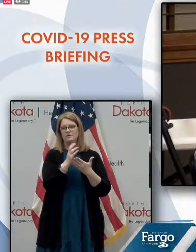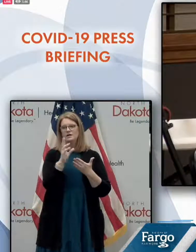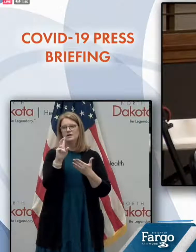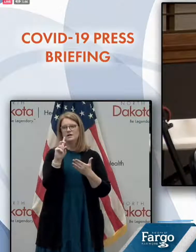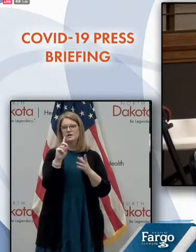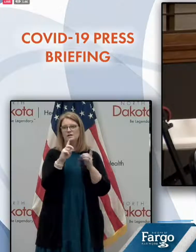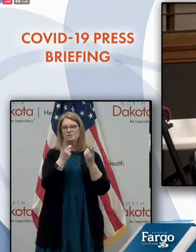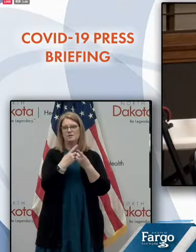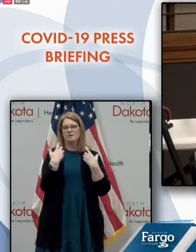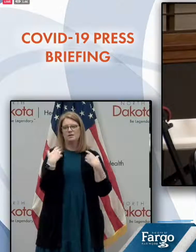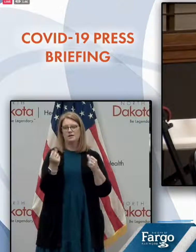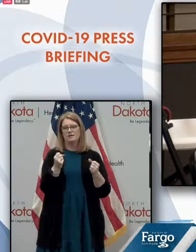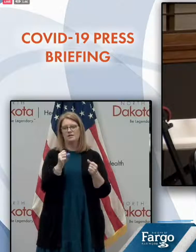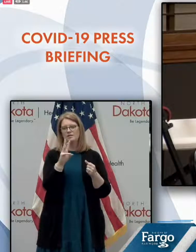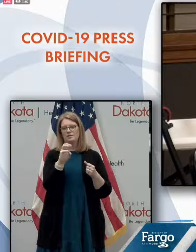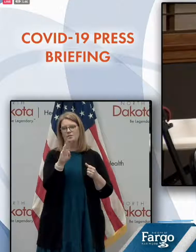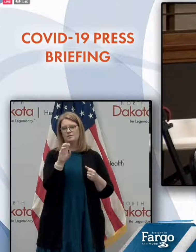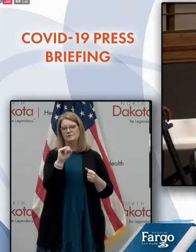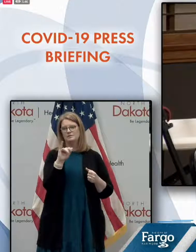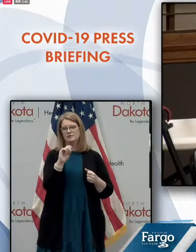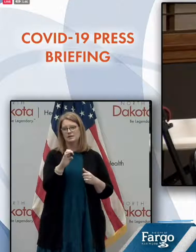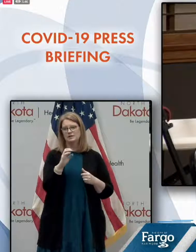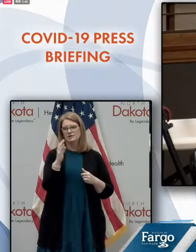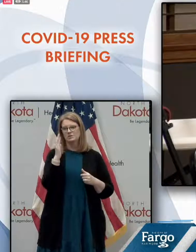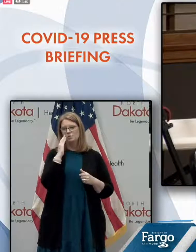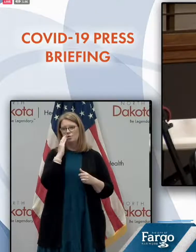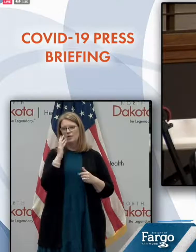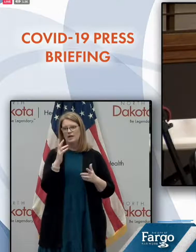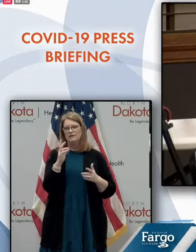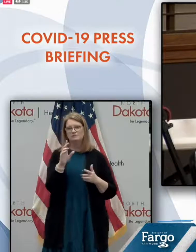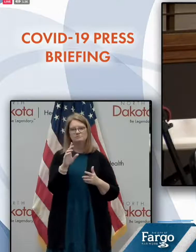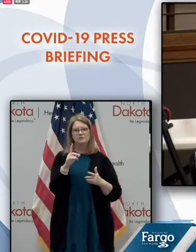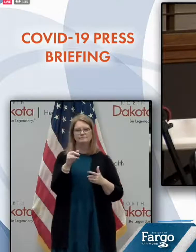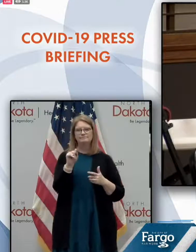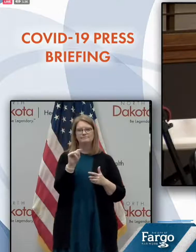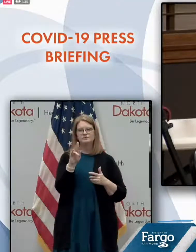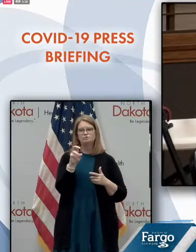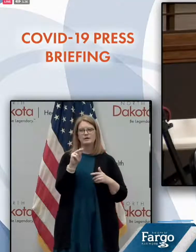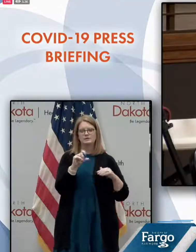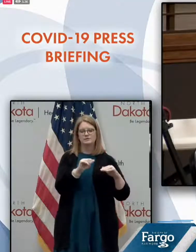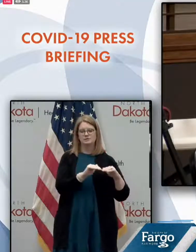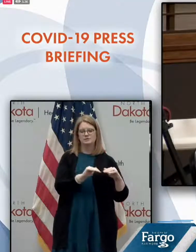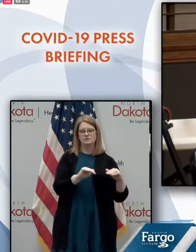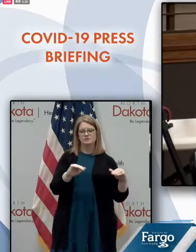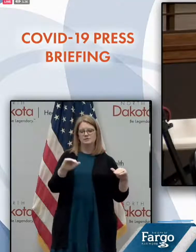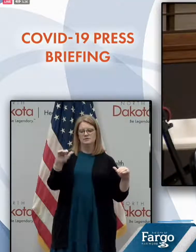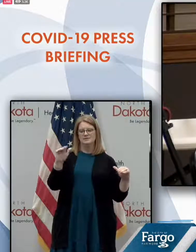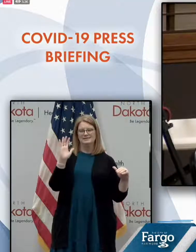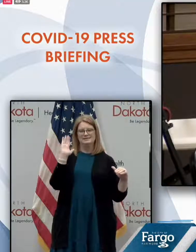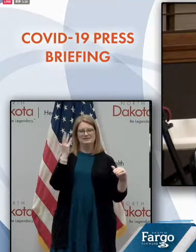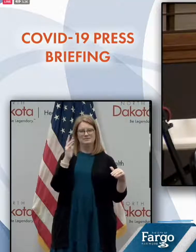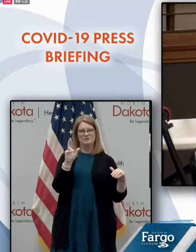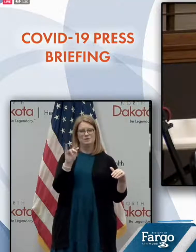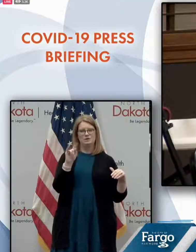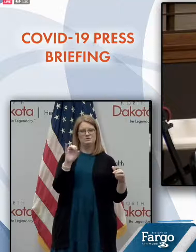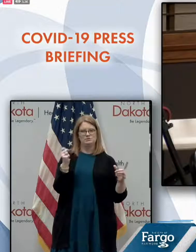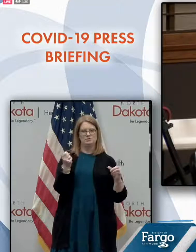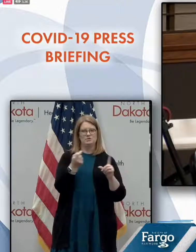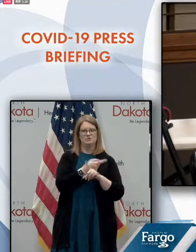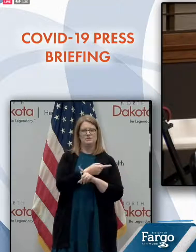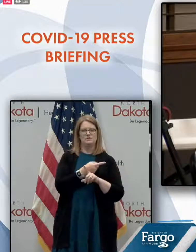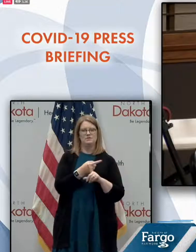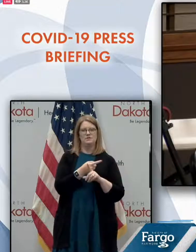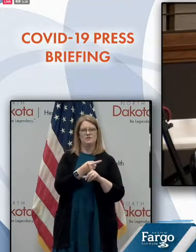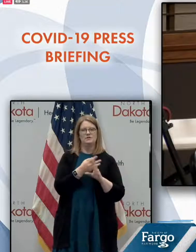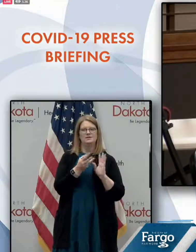website, and one of them, the trending curve, seems like the ratios are off a bit because the